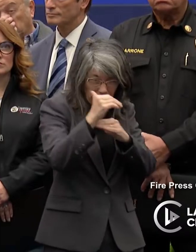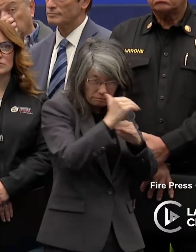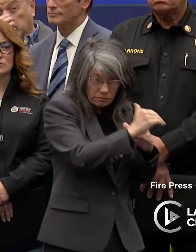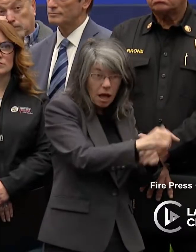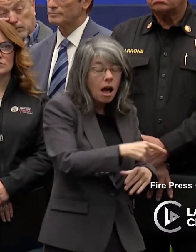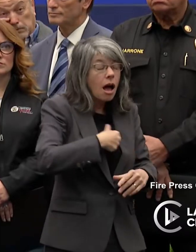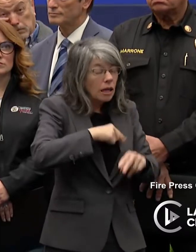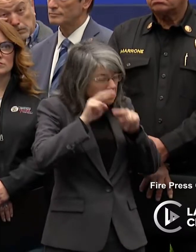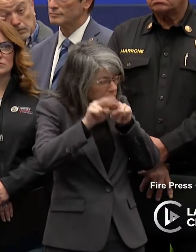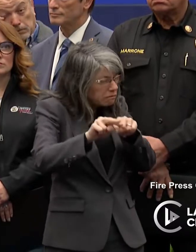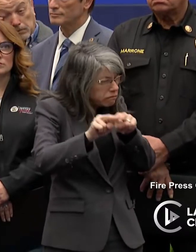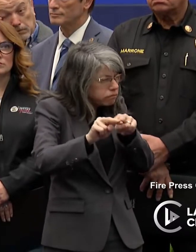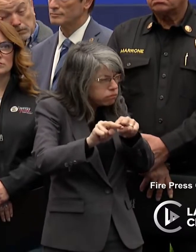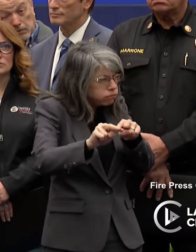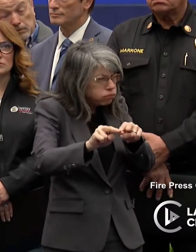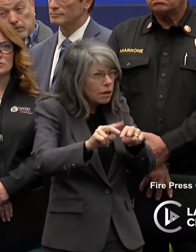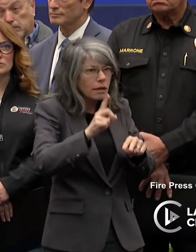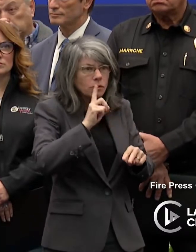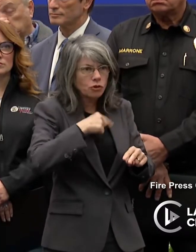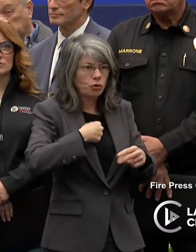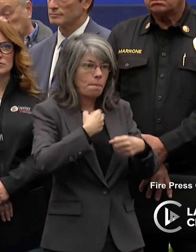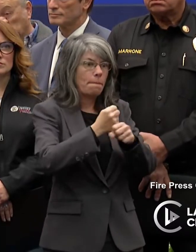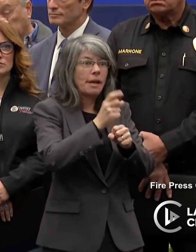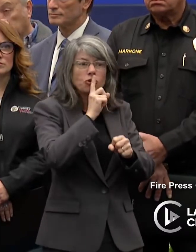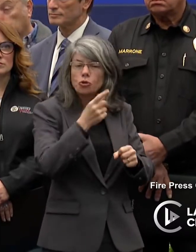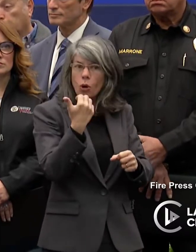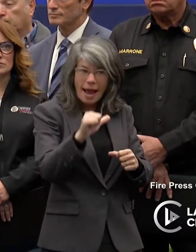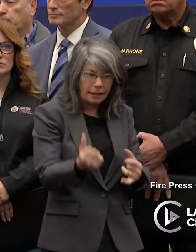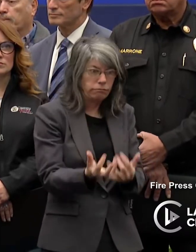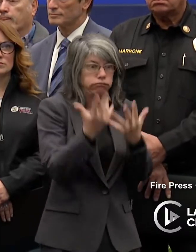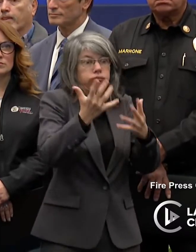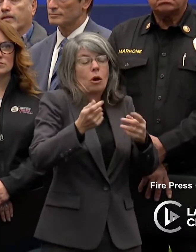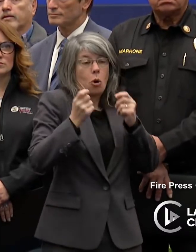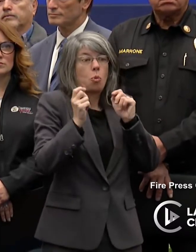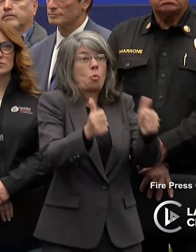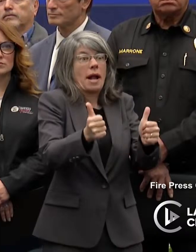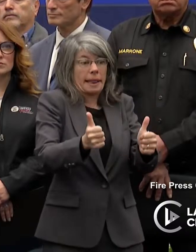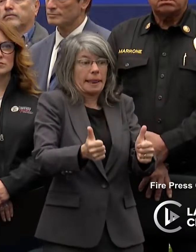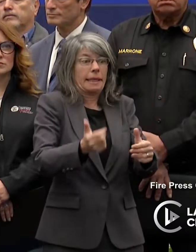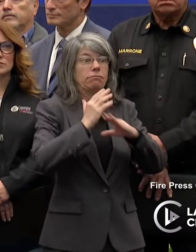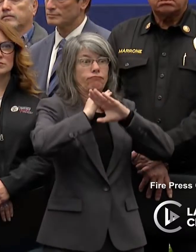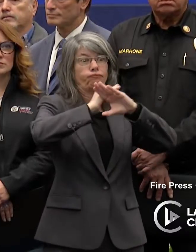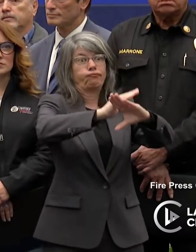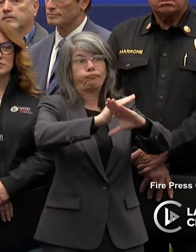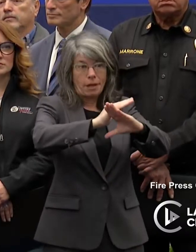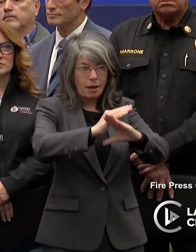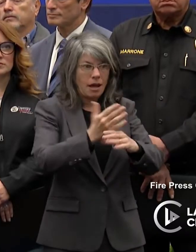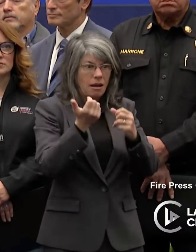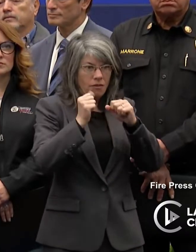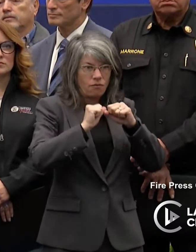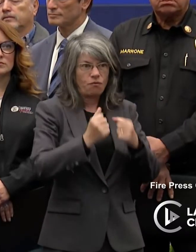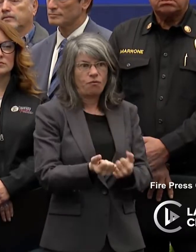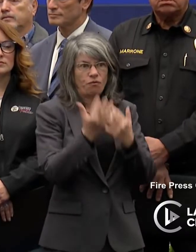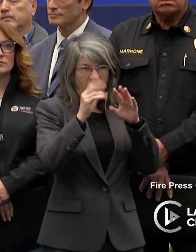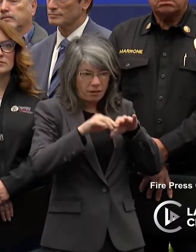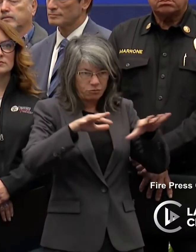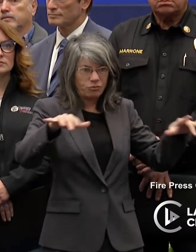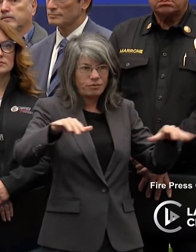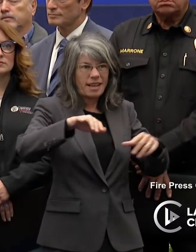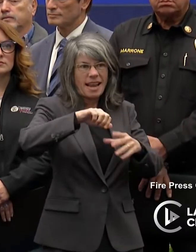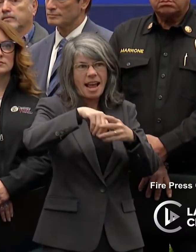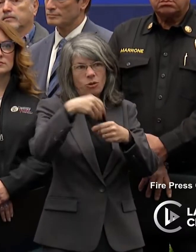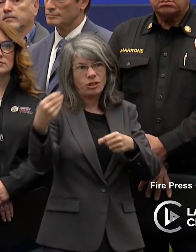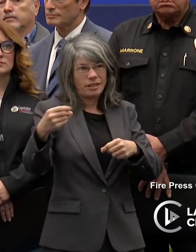close attention was paid to address any flare-ups swiftly as to prevent any fire spread outside of the